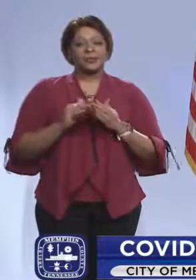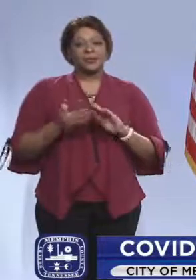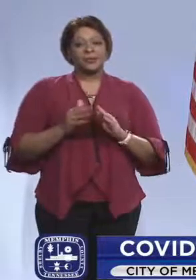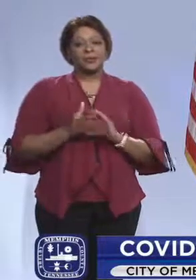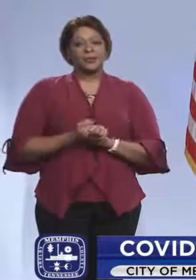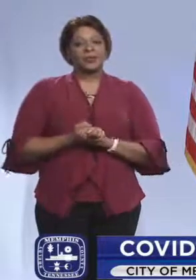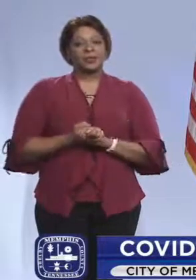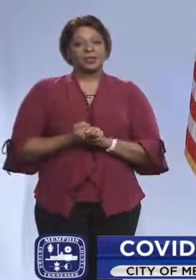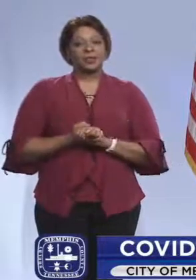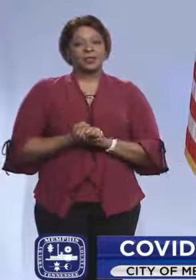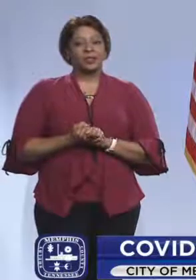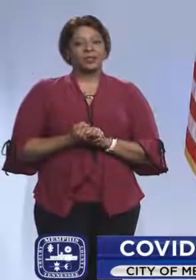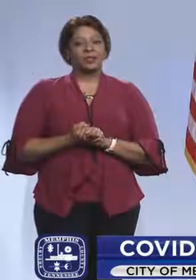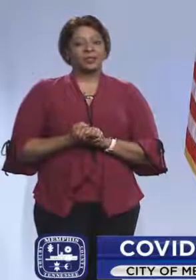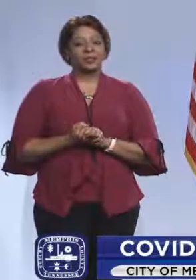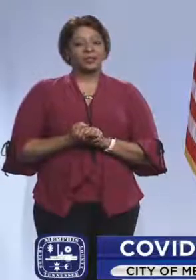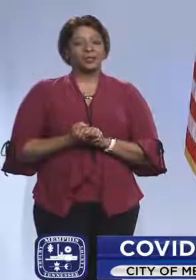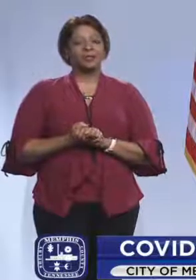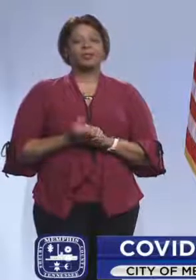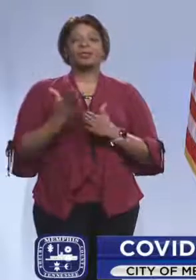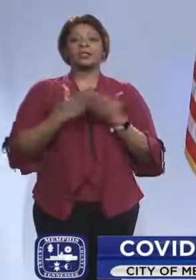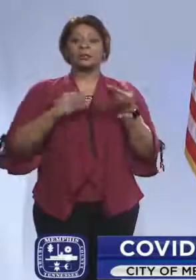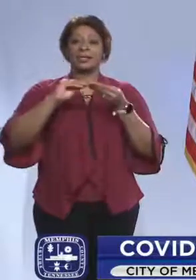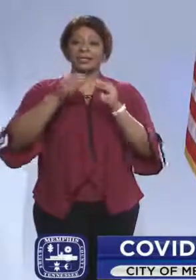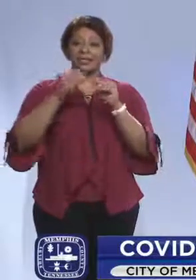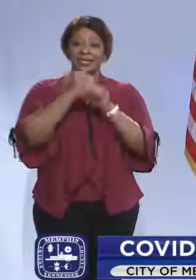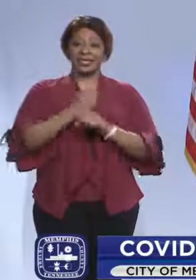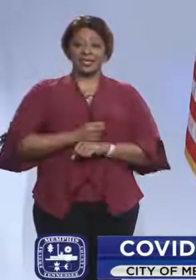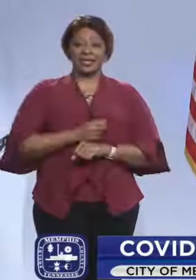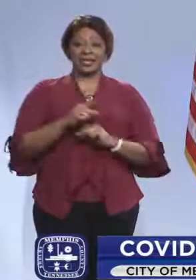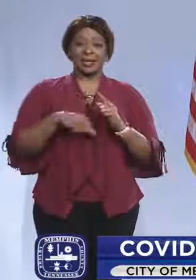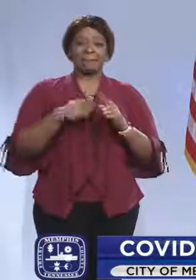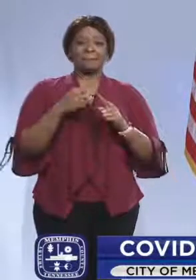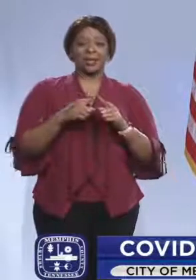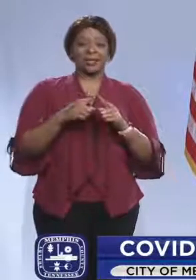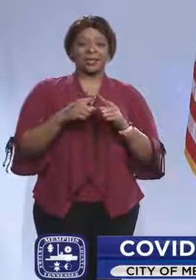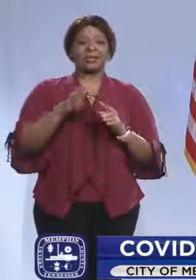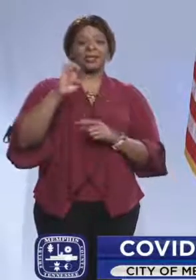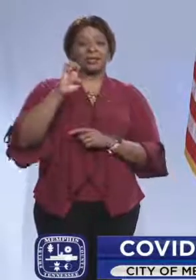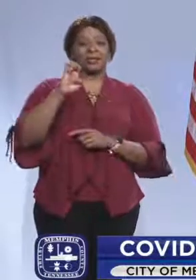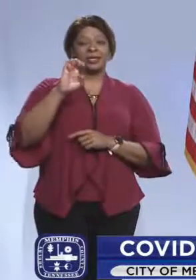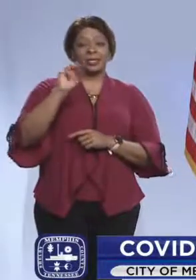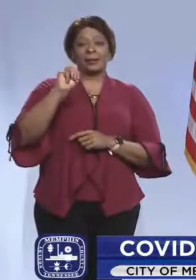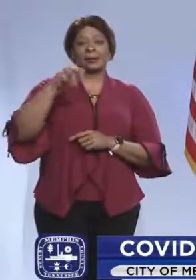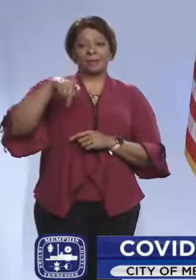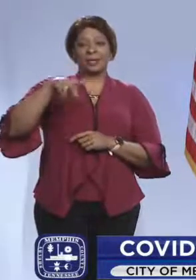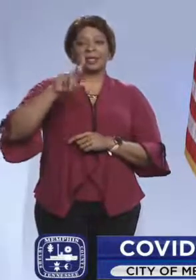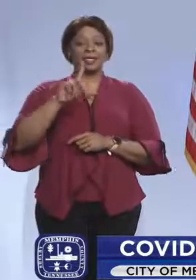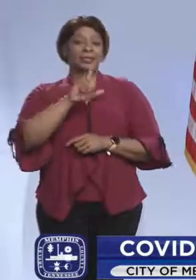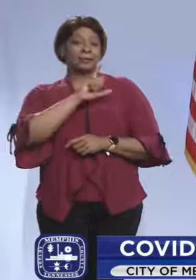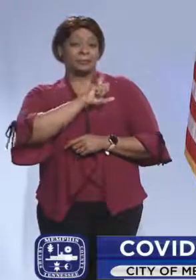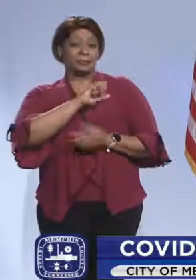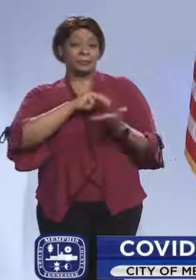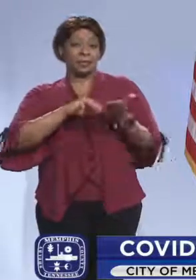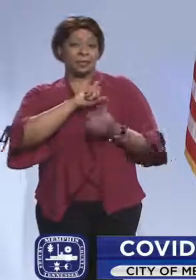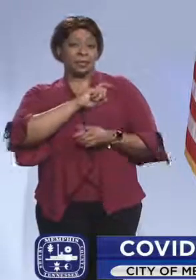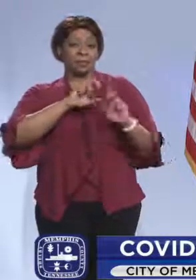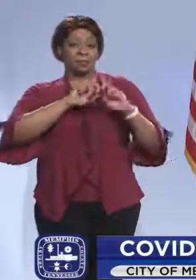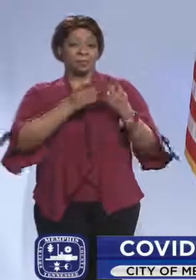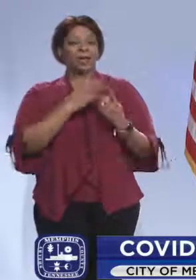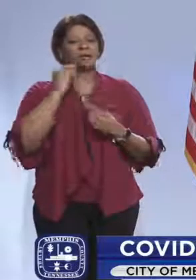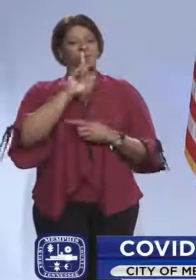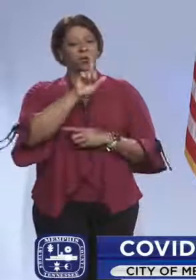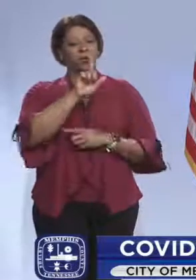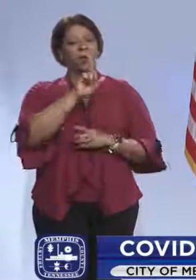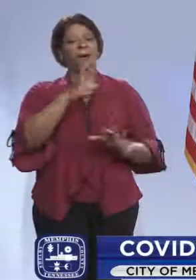Just a few statistics about the MPD has experienced 21